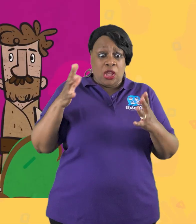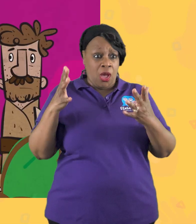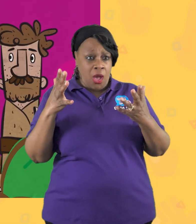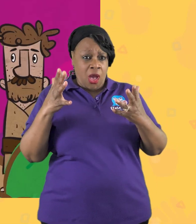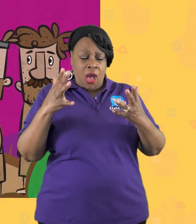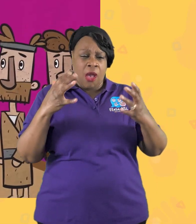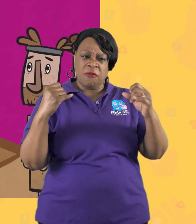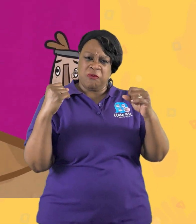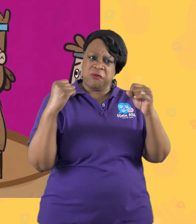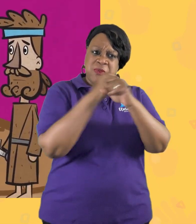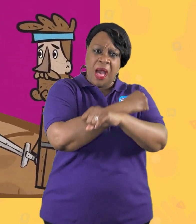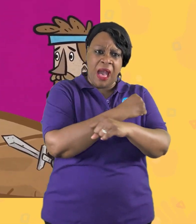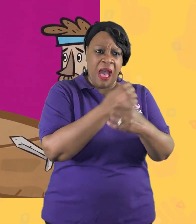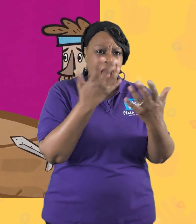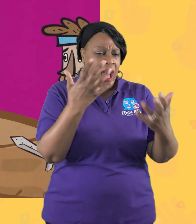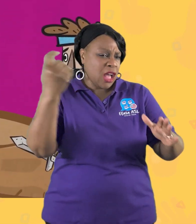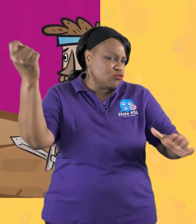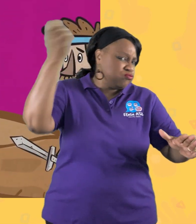for Jesus,